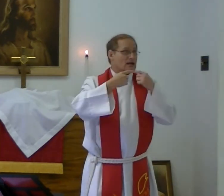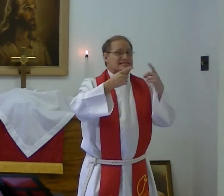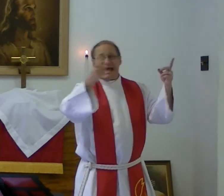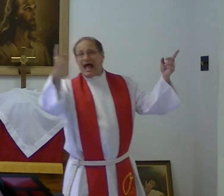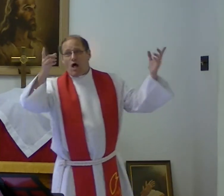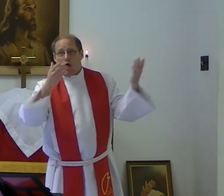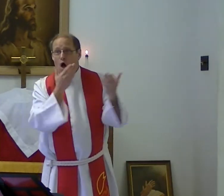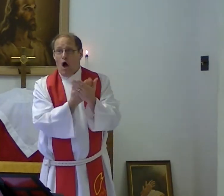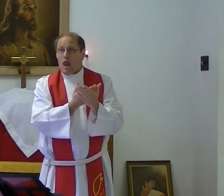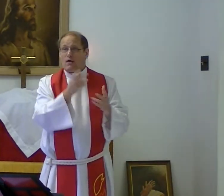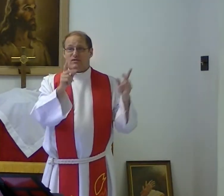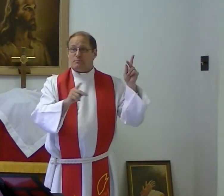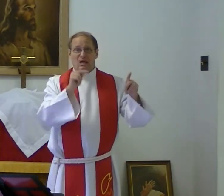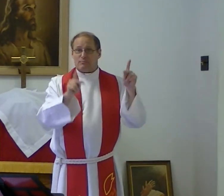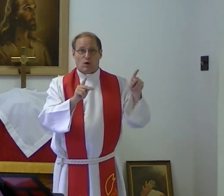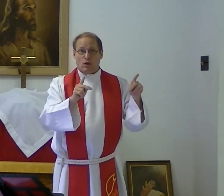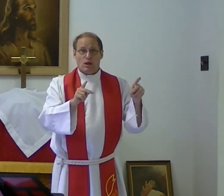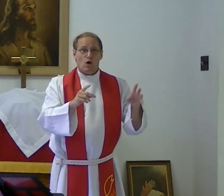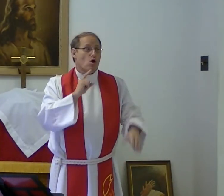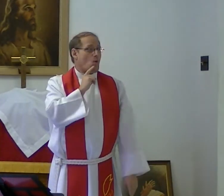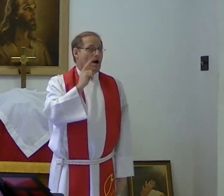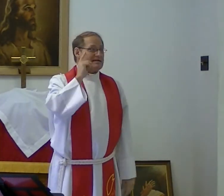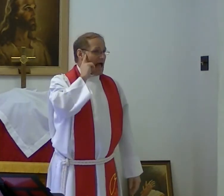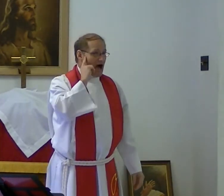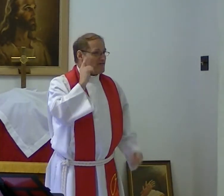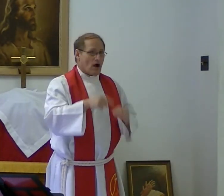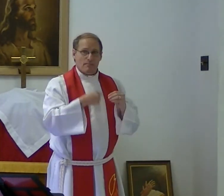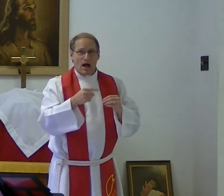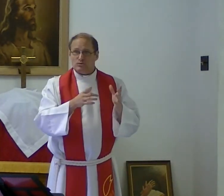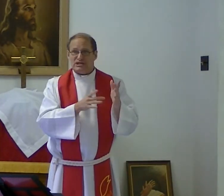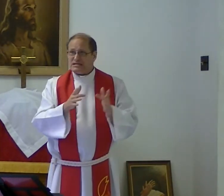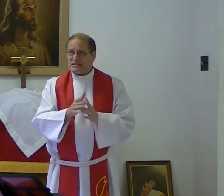tell all of the people who are deaf about Jesus?